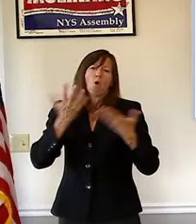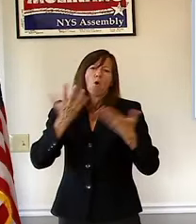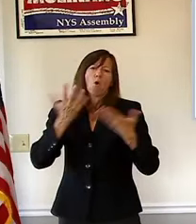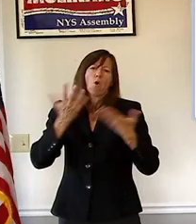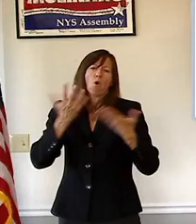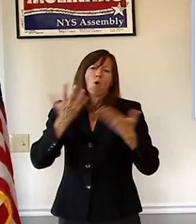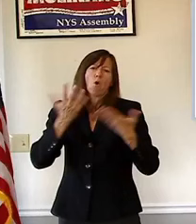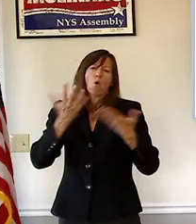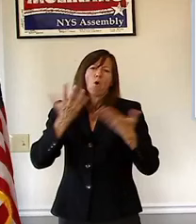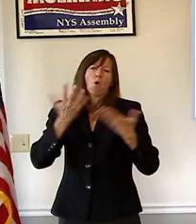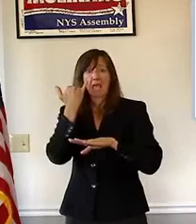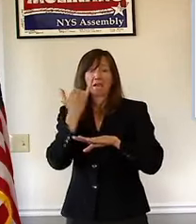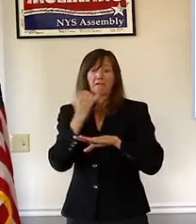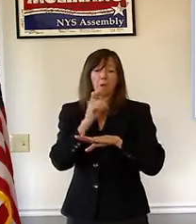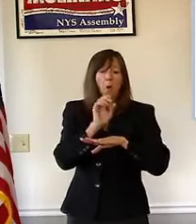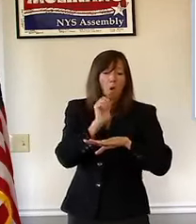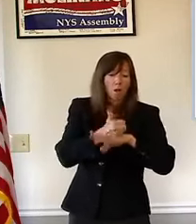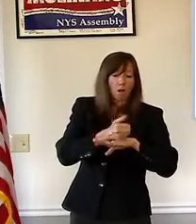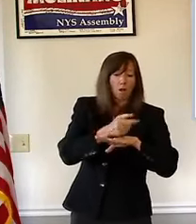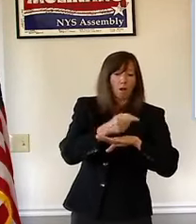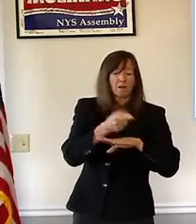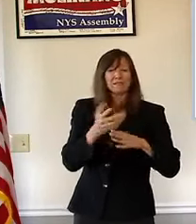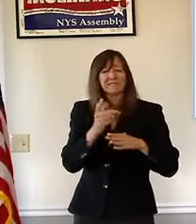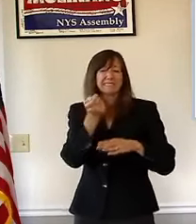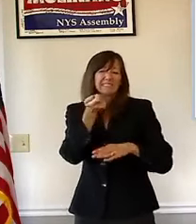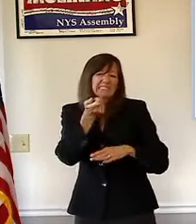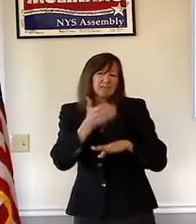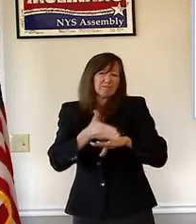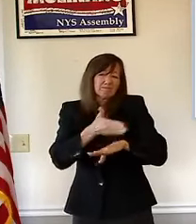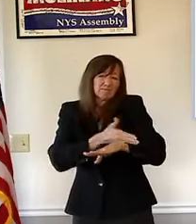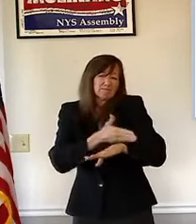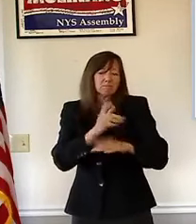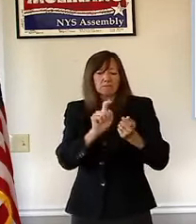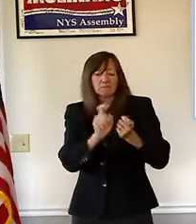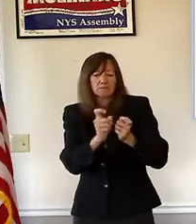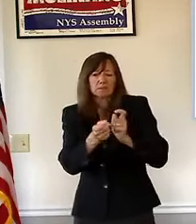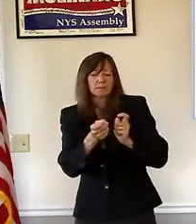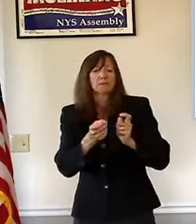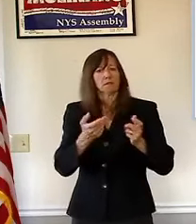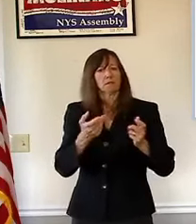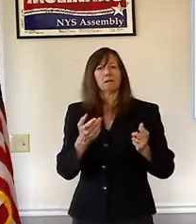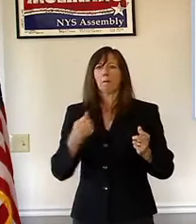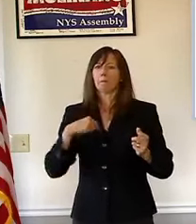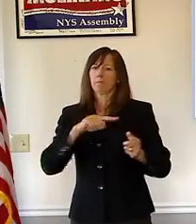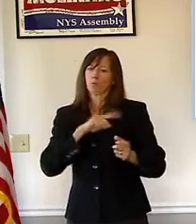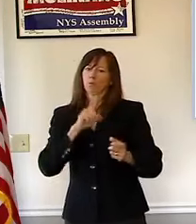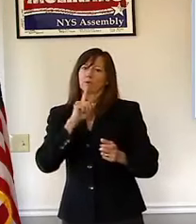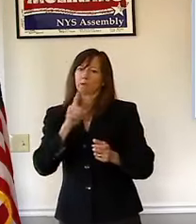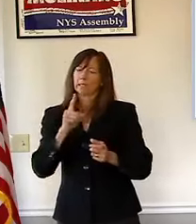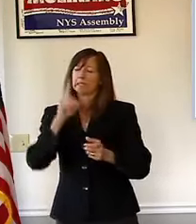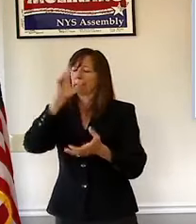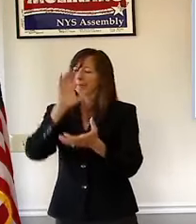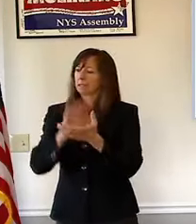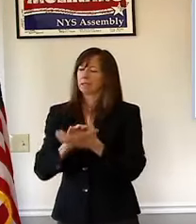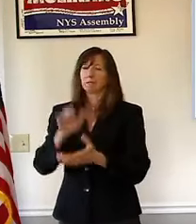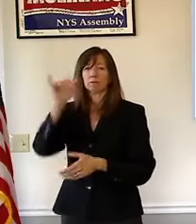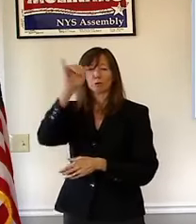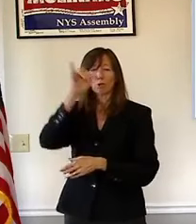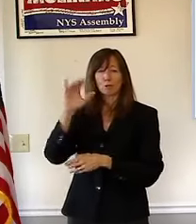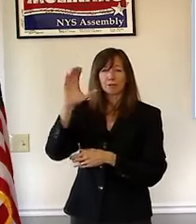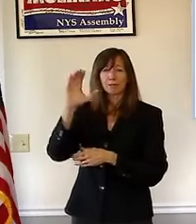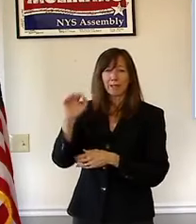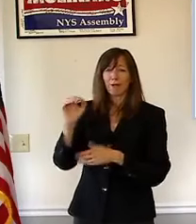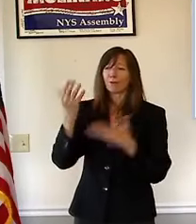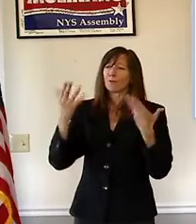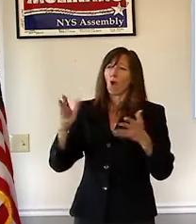bit. But the truth of the matter is that Dutchess County, I truly believe, is way ahead of most areas throughout New York